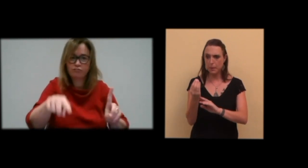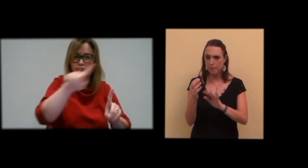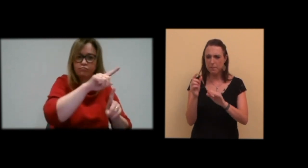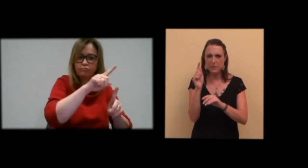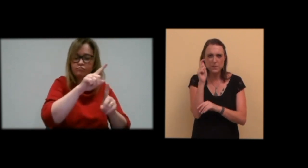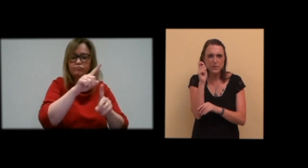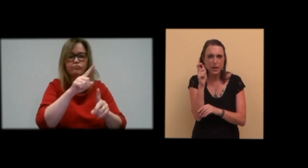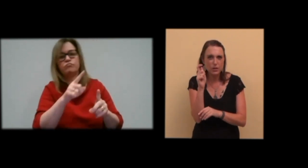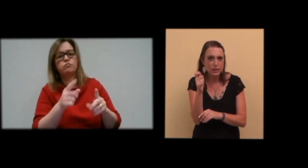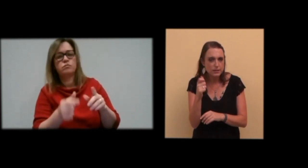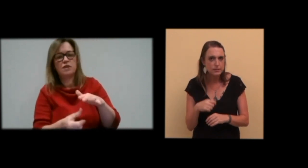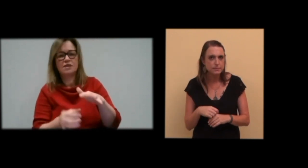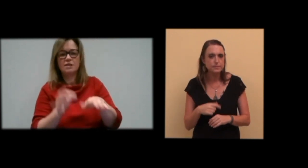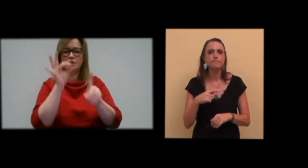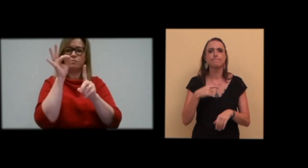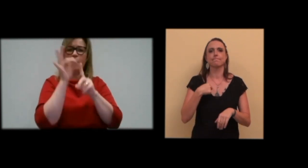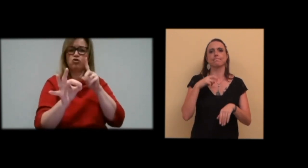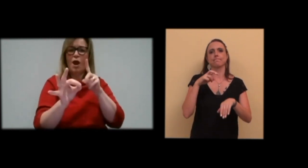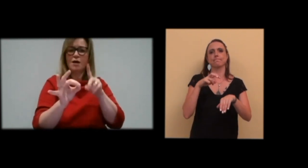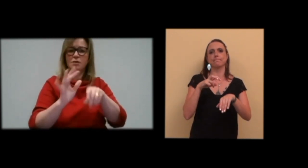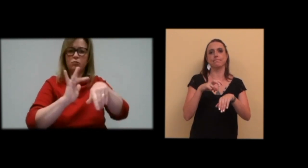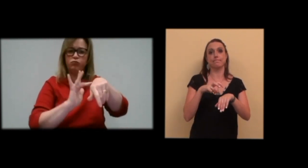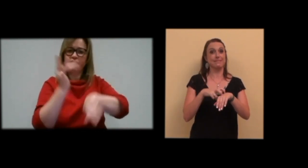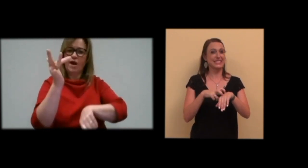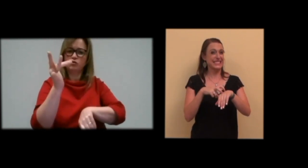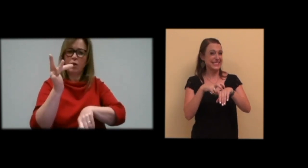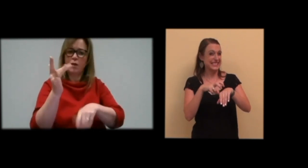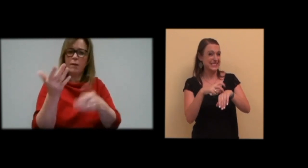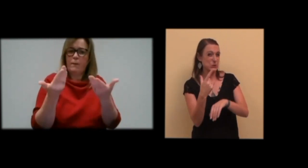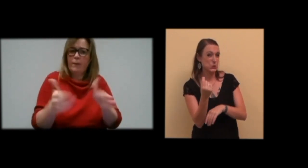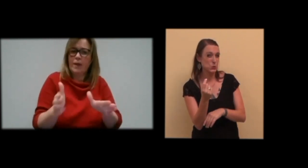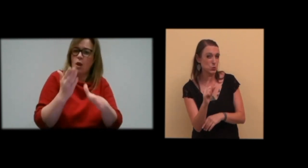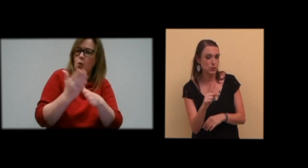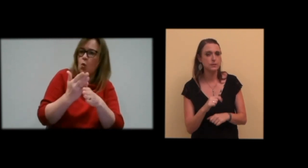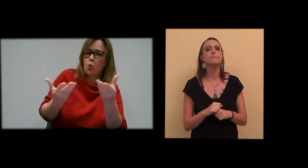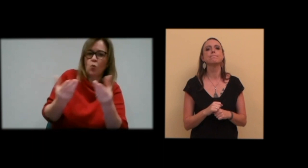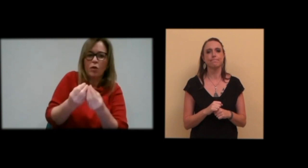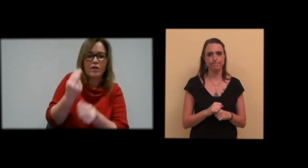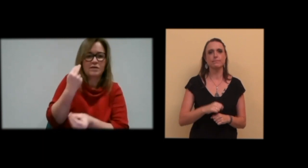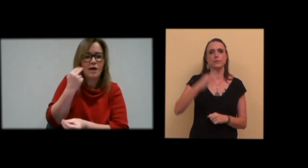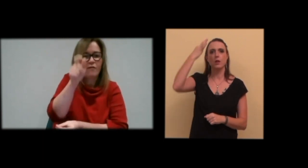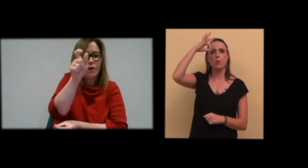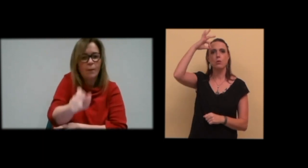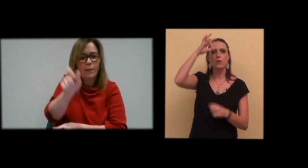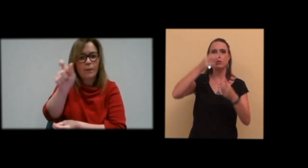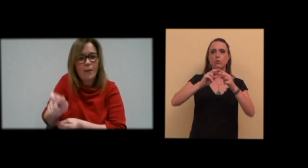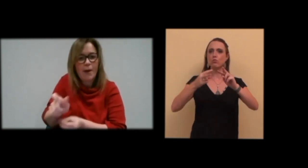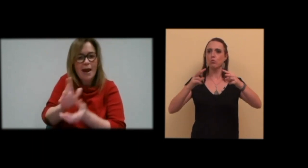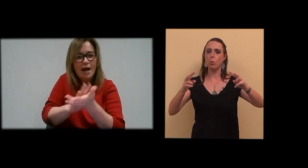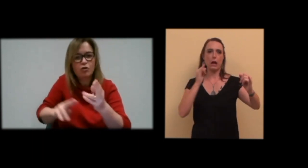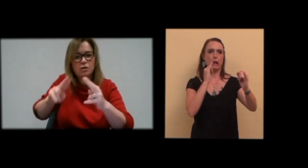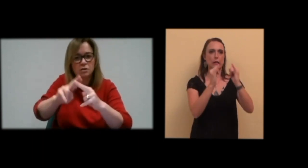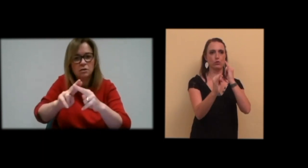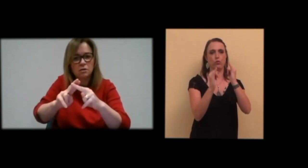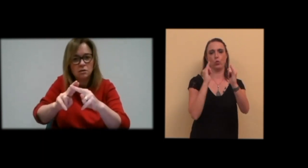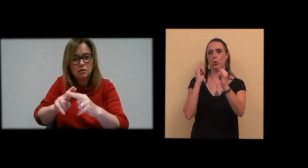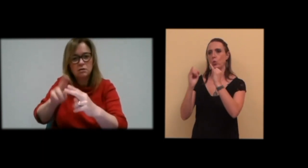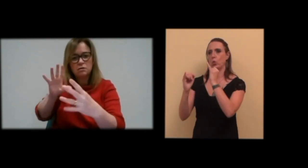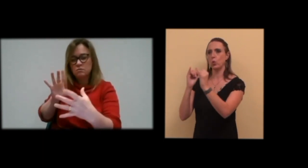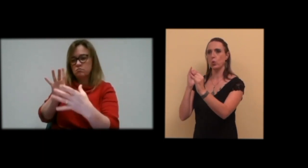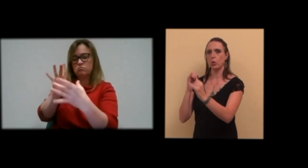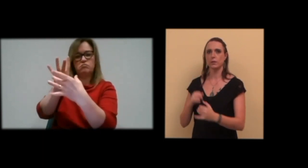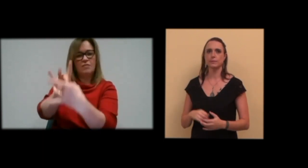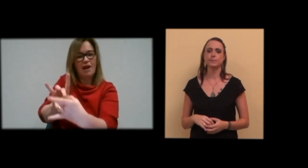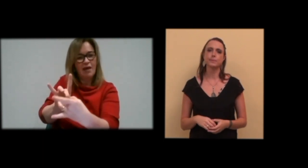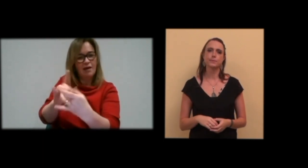So with very little research to go from, what I then had to do was to interview different professionals.